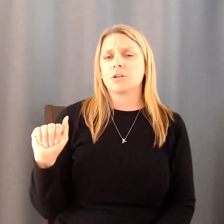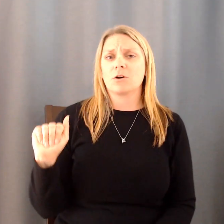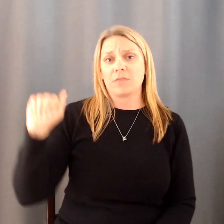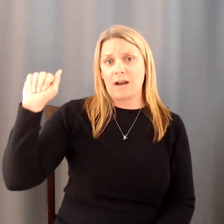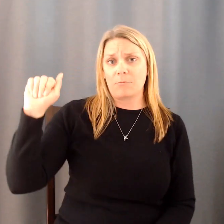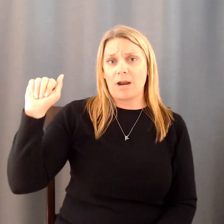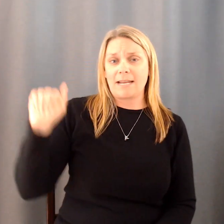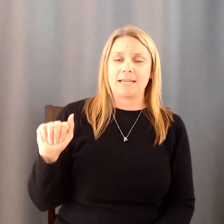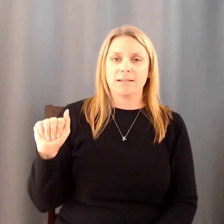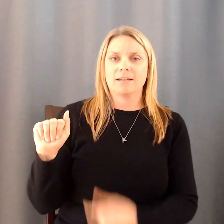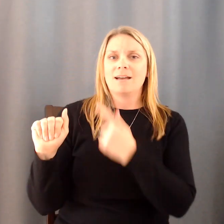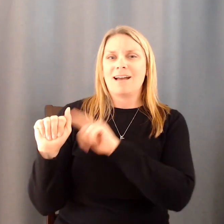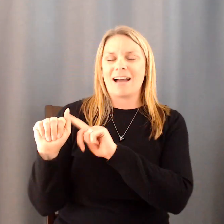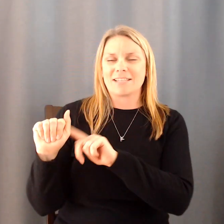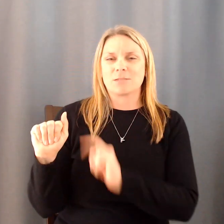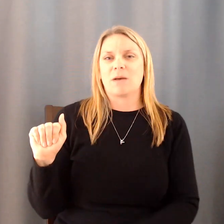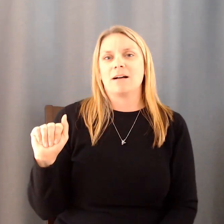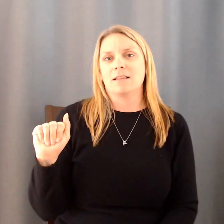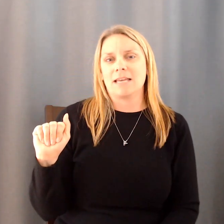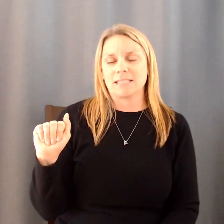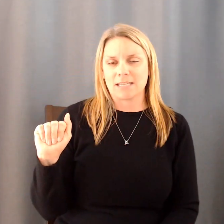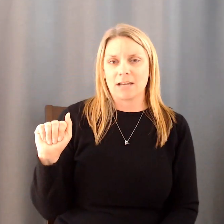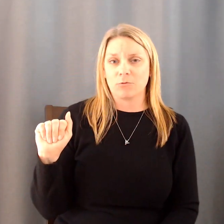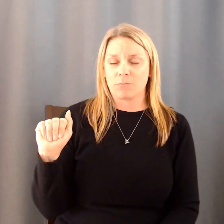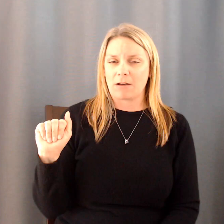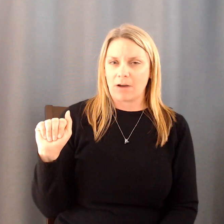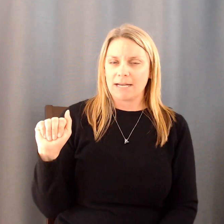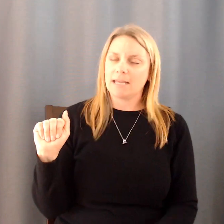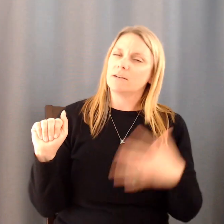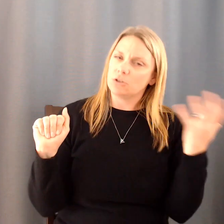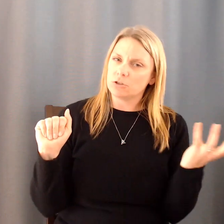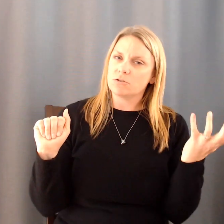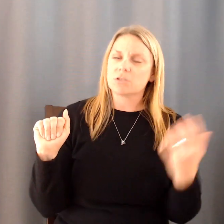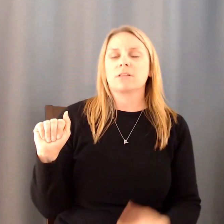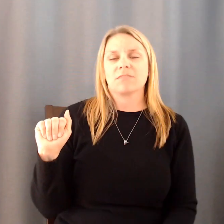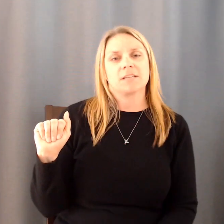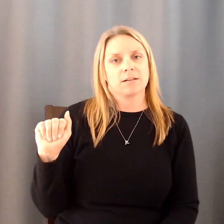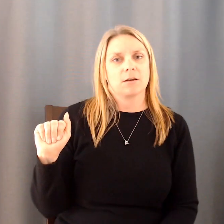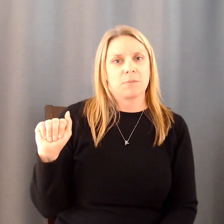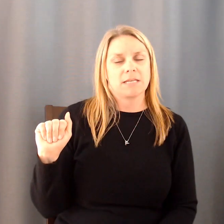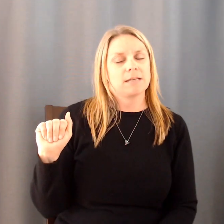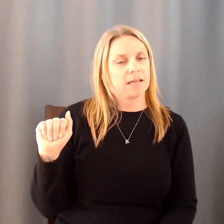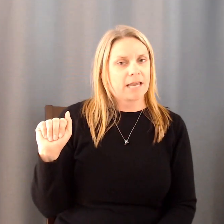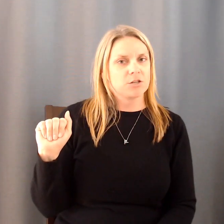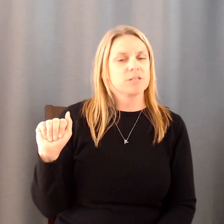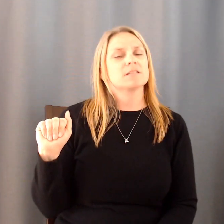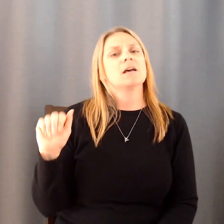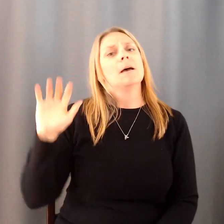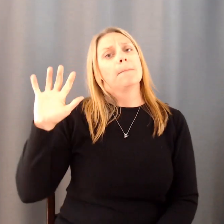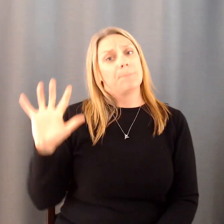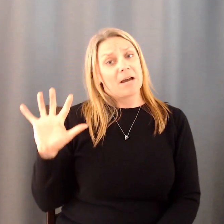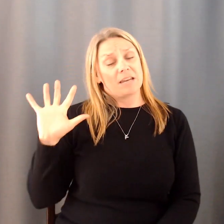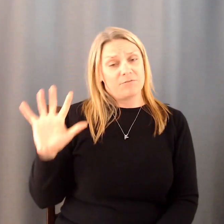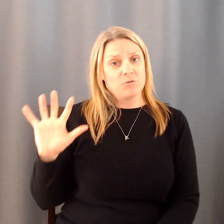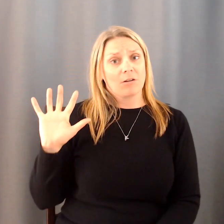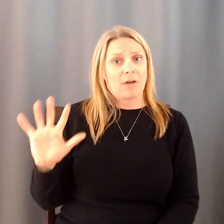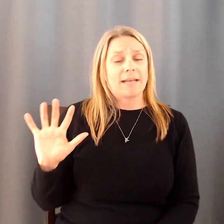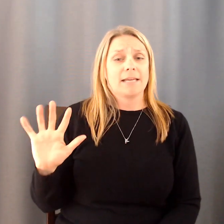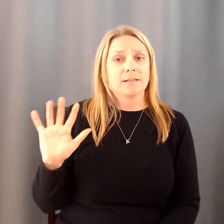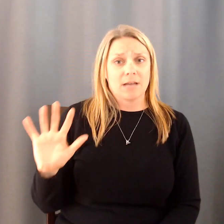that I'm right-handed. I spell and sign with my right hand. You'll use your left hand on many occasions, but if you are right hand